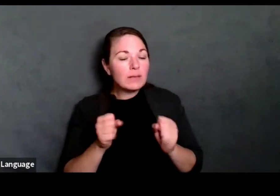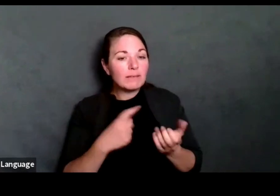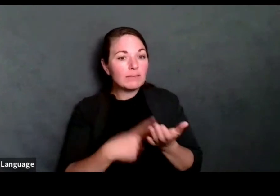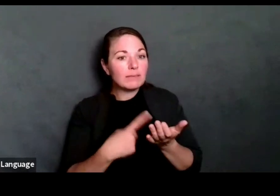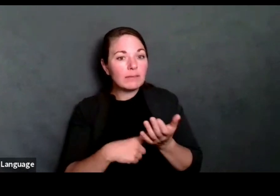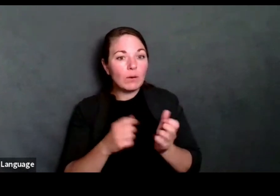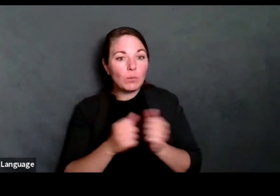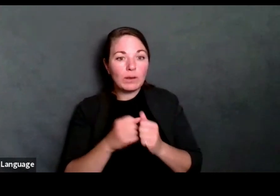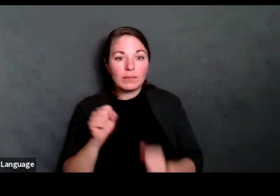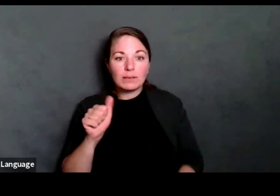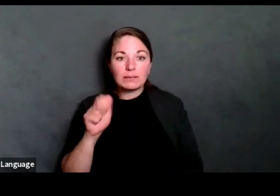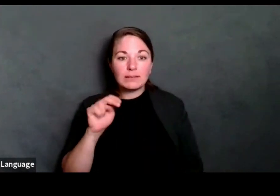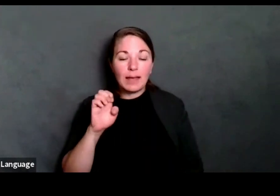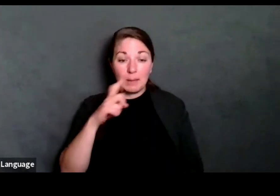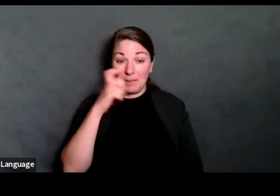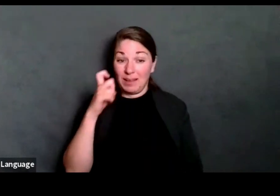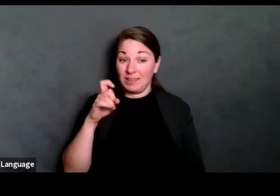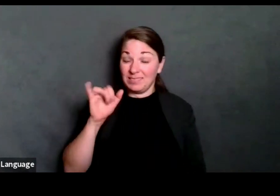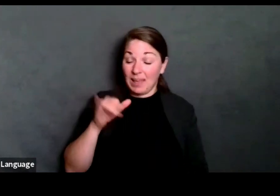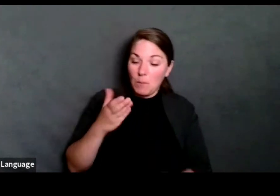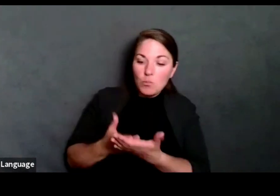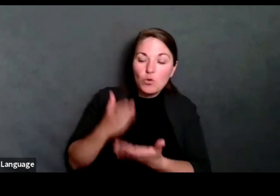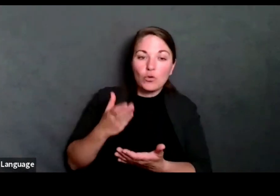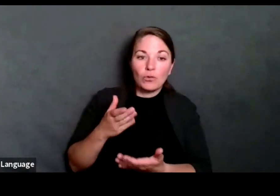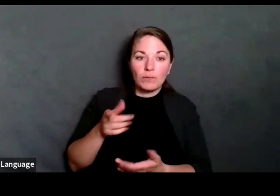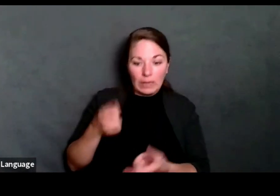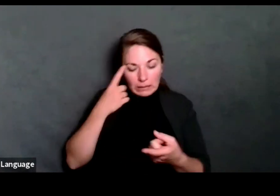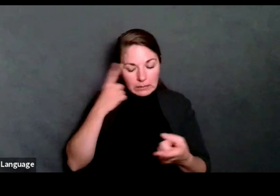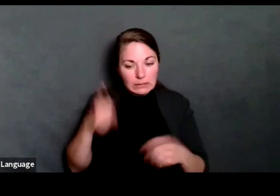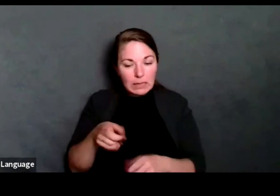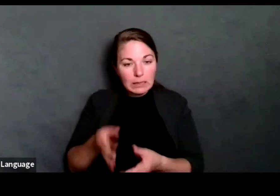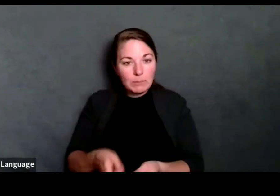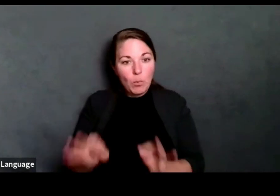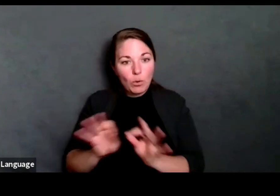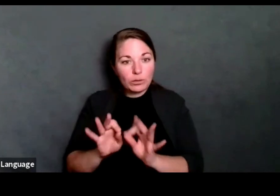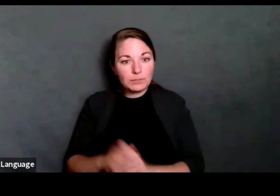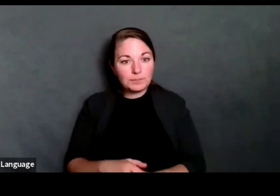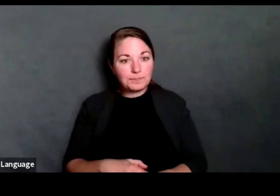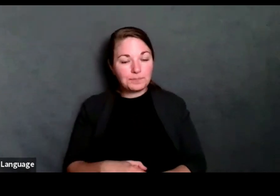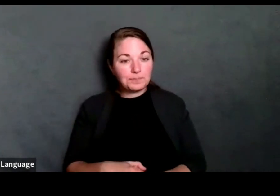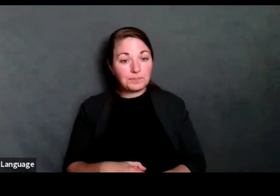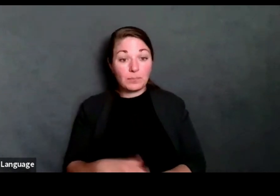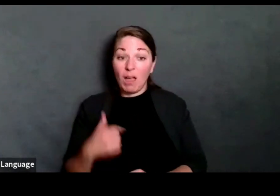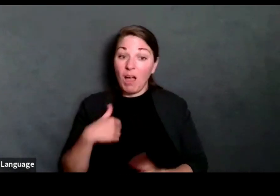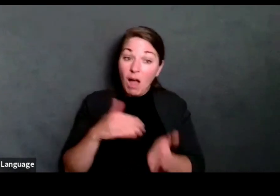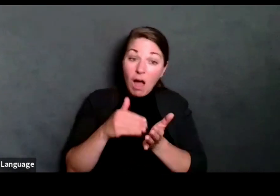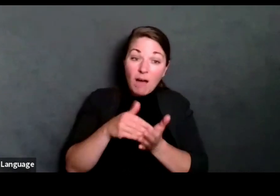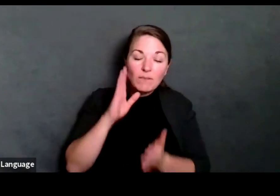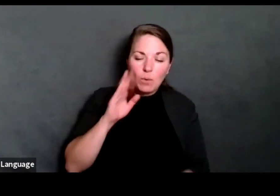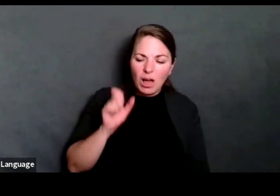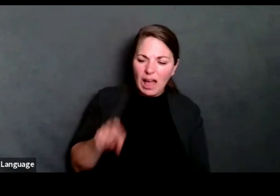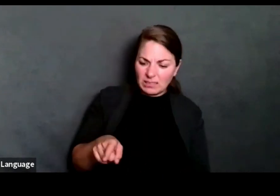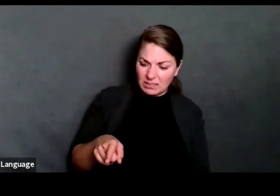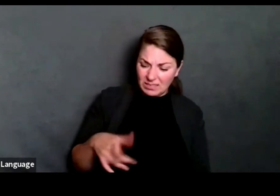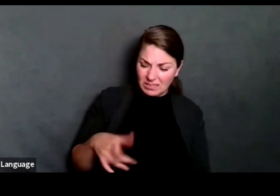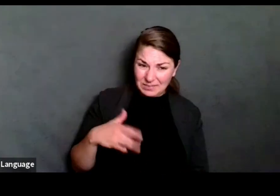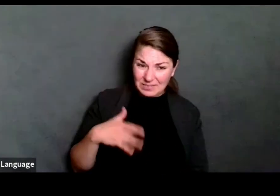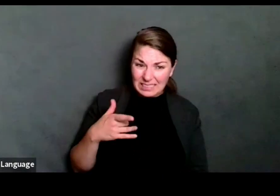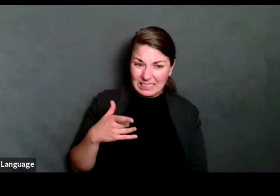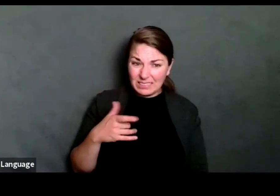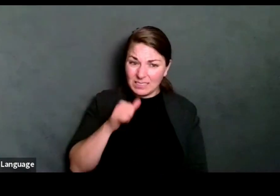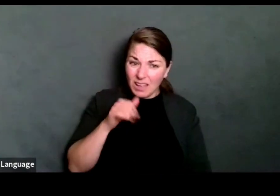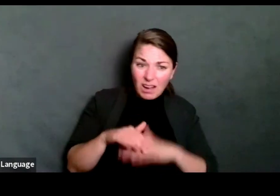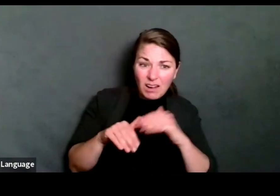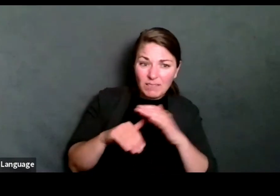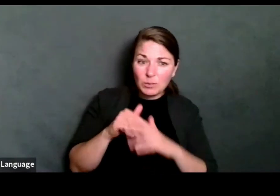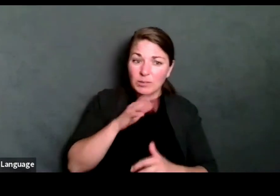matters. I often check in with survivors about whether they think they're going to have a hard time speaking up if they're uncomfortable. And a lot of the